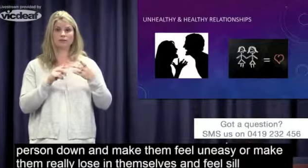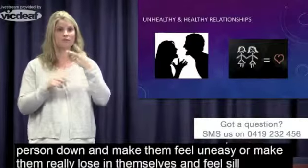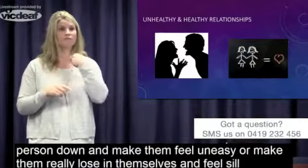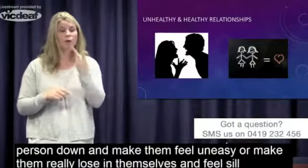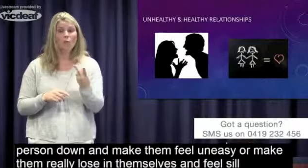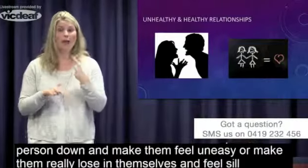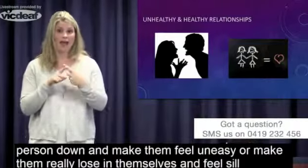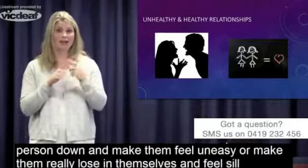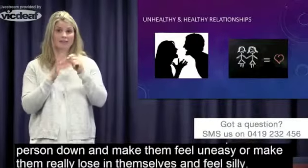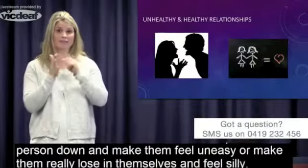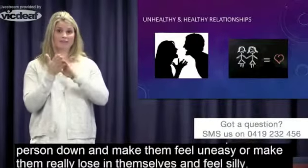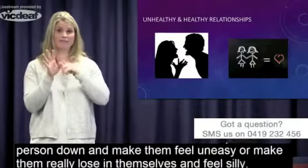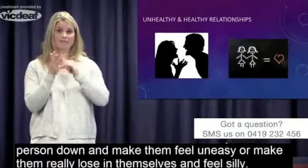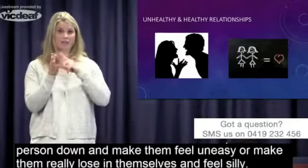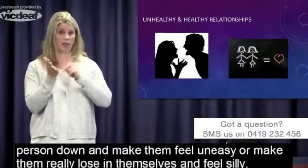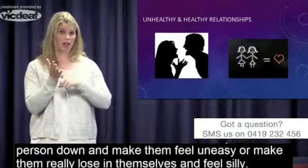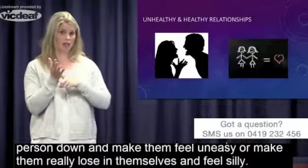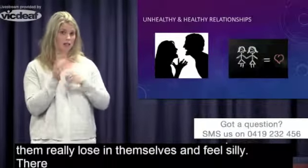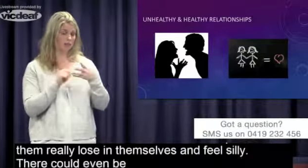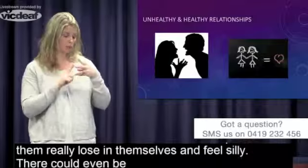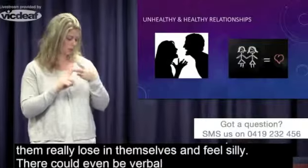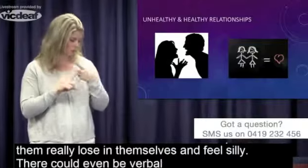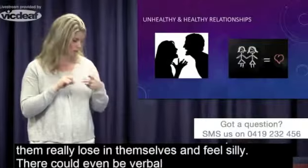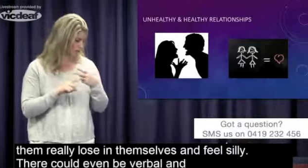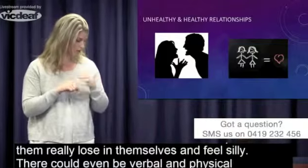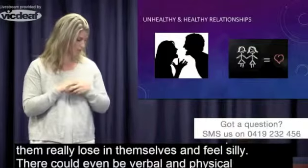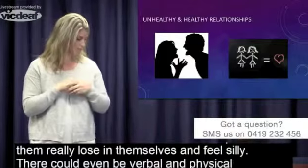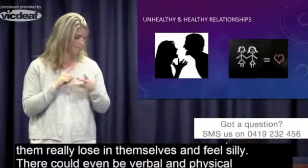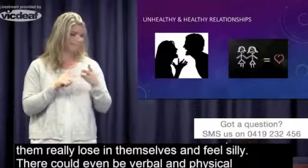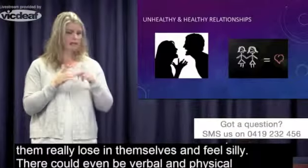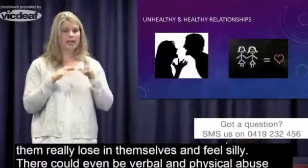There could even be verbal and physical abuse in the relationship.